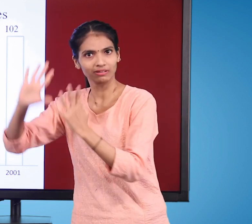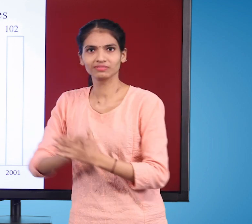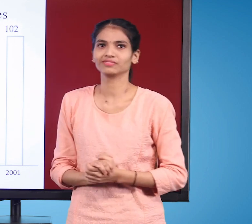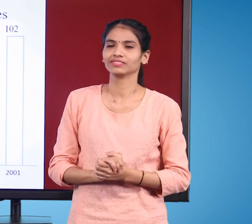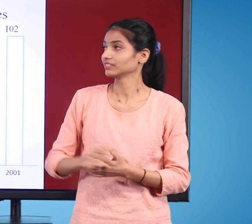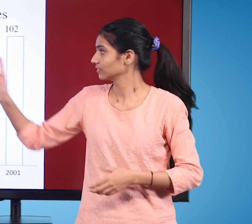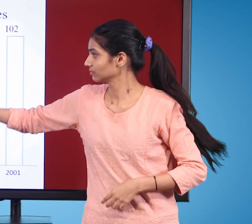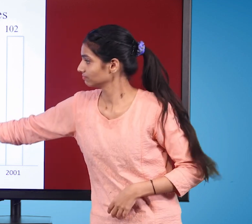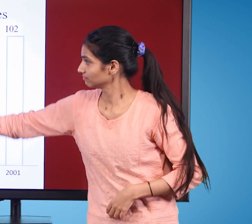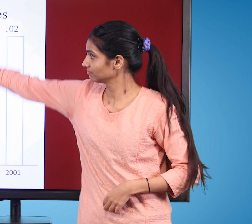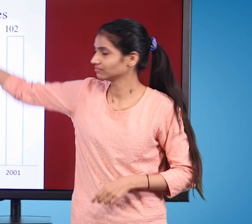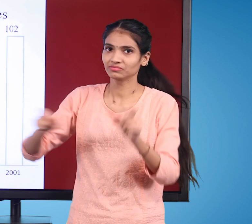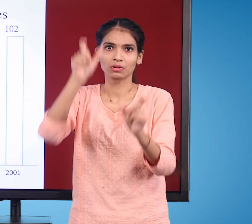is equal to 10 crores.